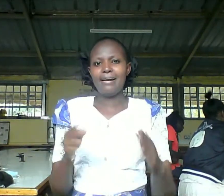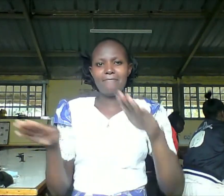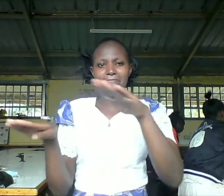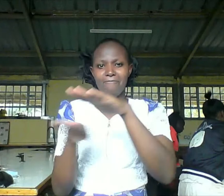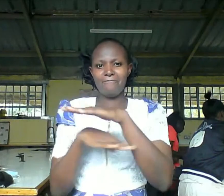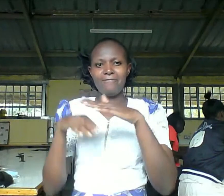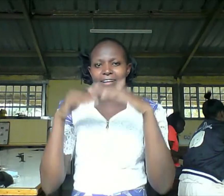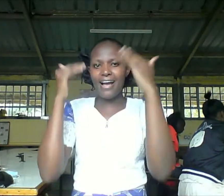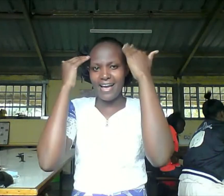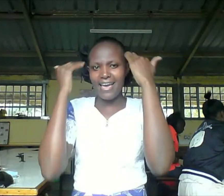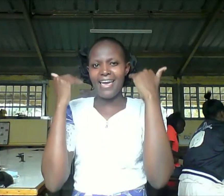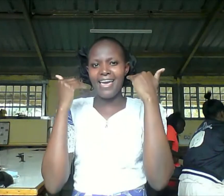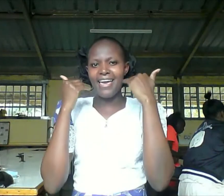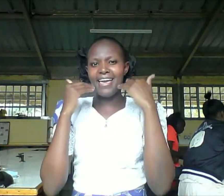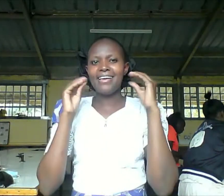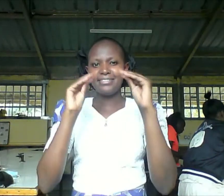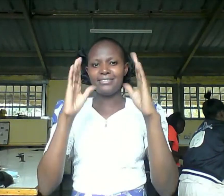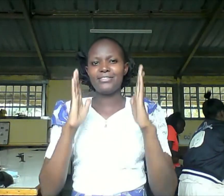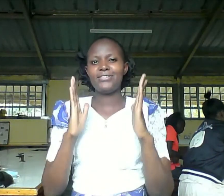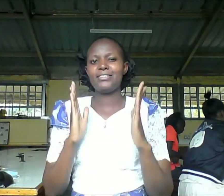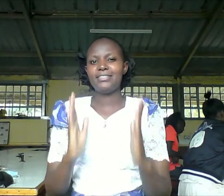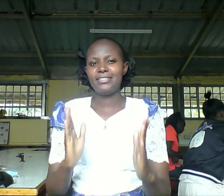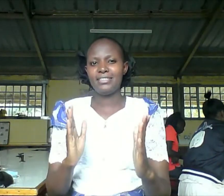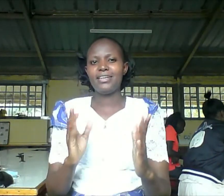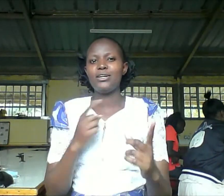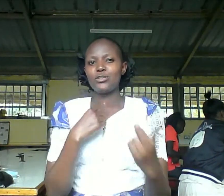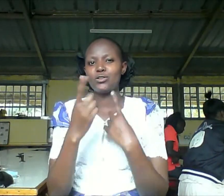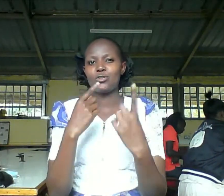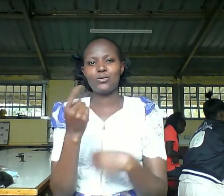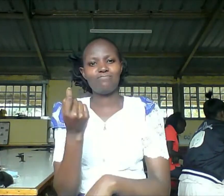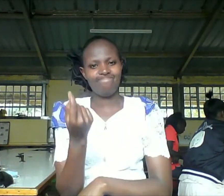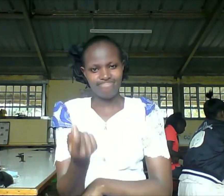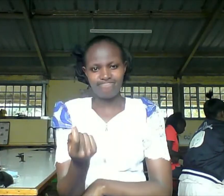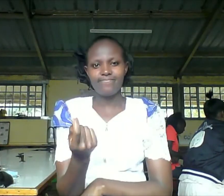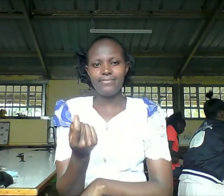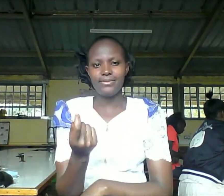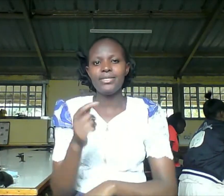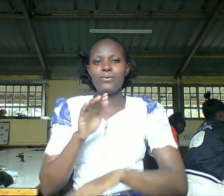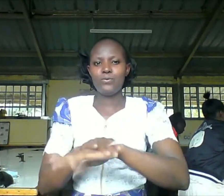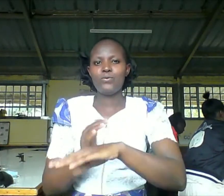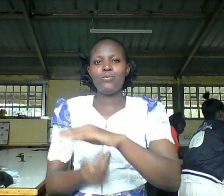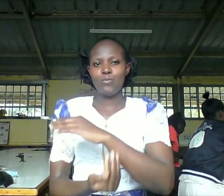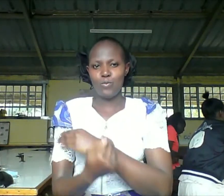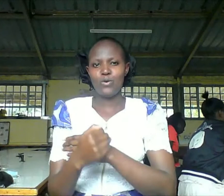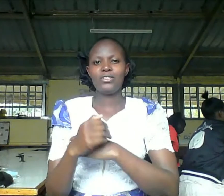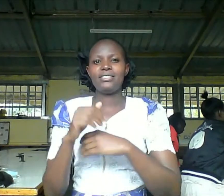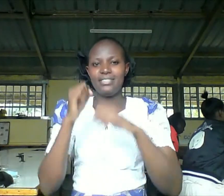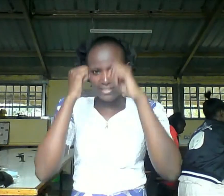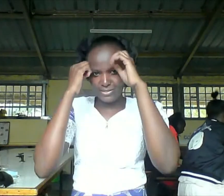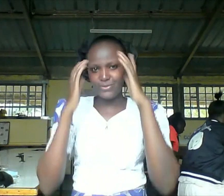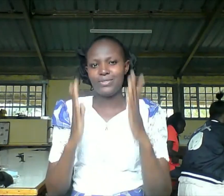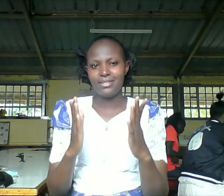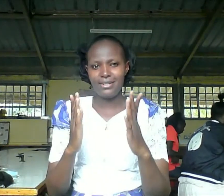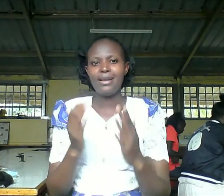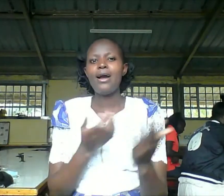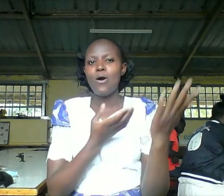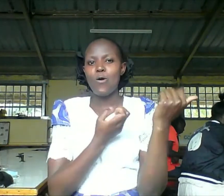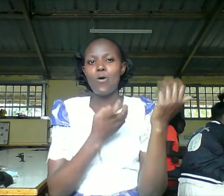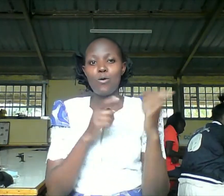something before the students go to their classes. Good morning, students. I hope you have heard what our headmaster have told